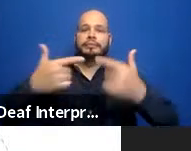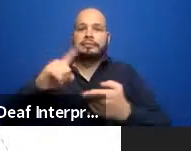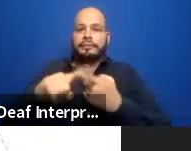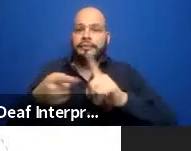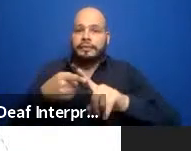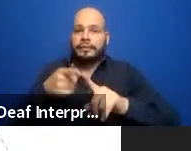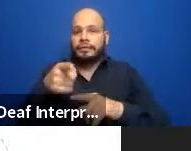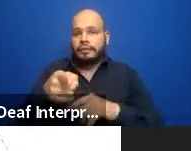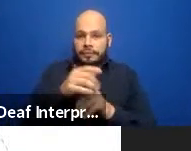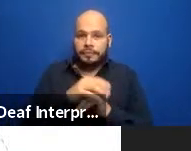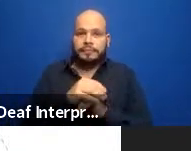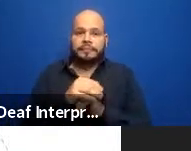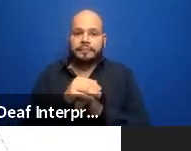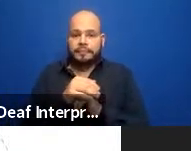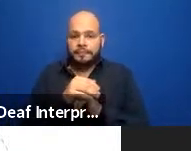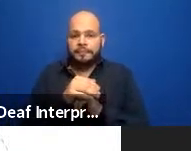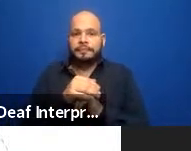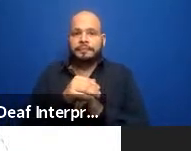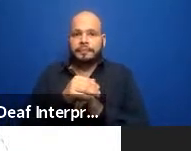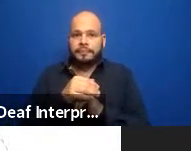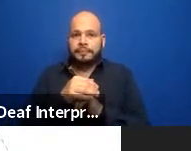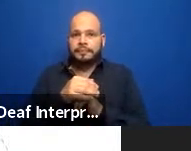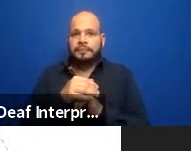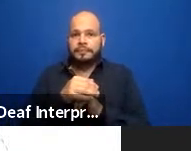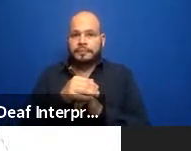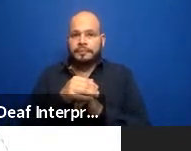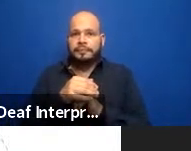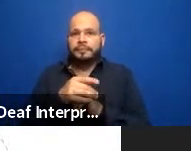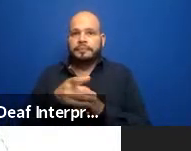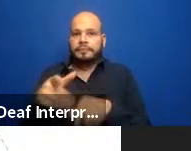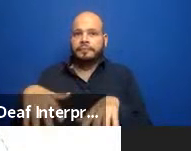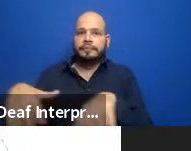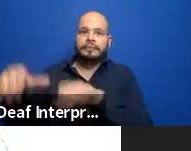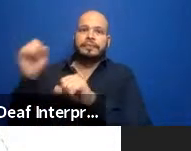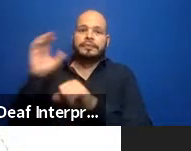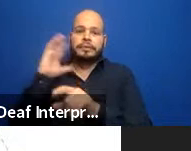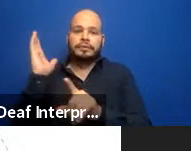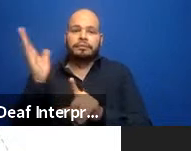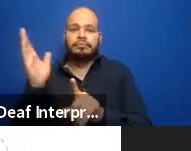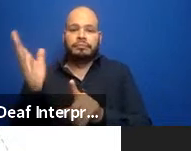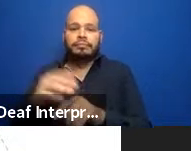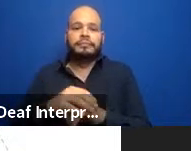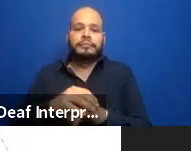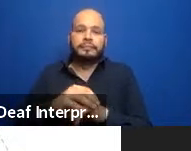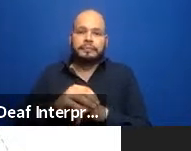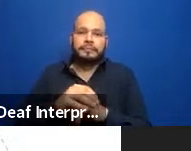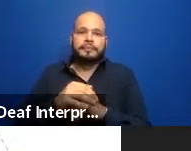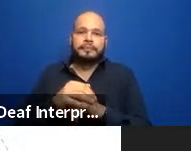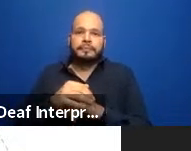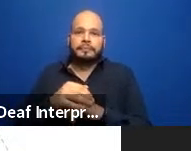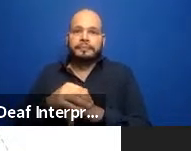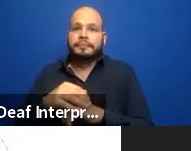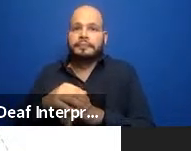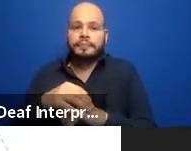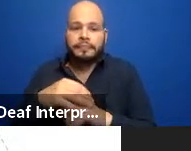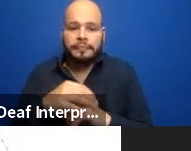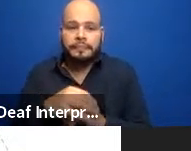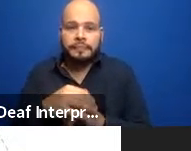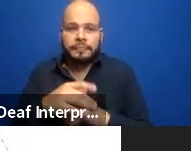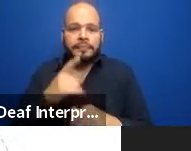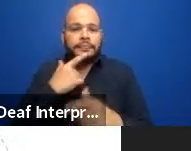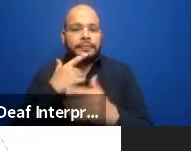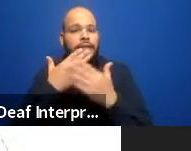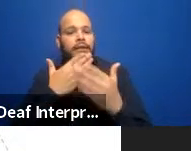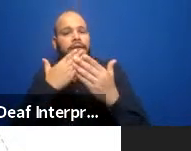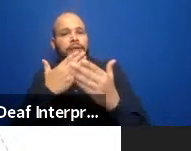Thanks again. So thanks again to our panelists, Alex Altoro and Guillaume, Caleb Bakari